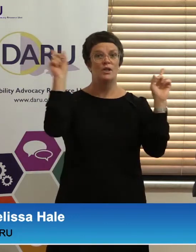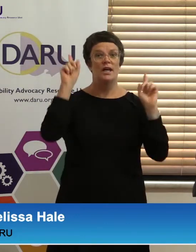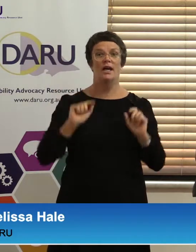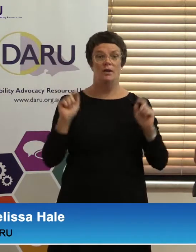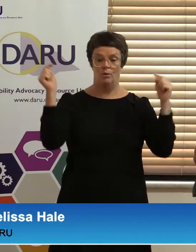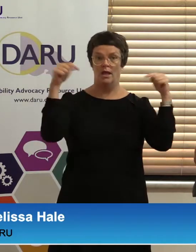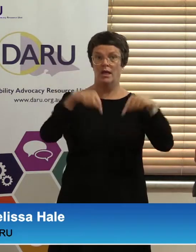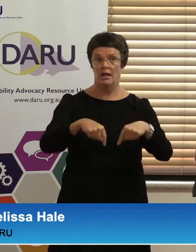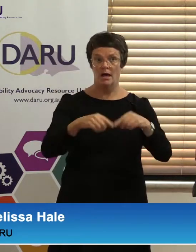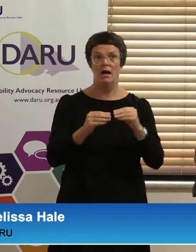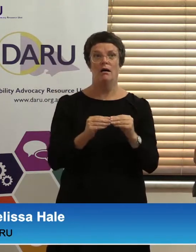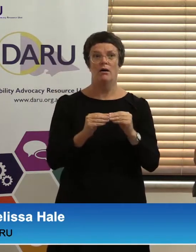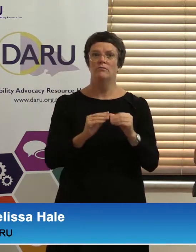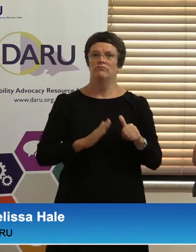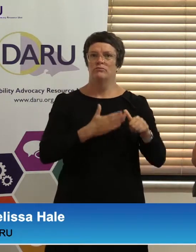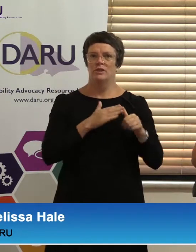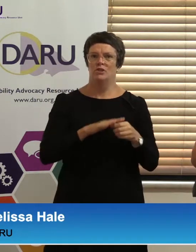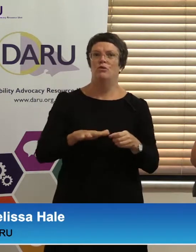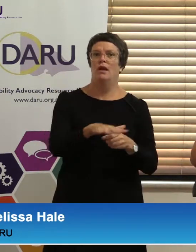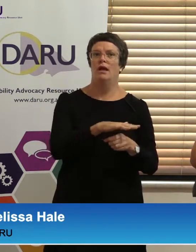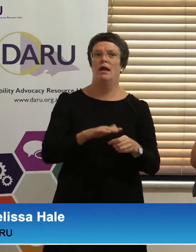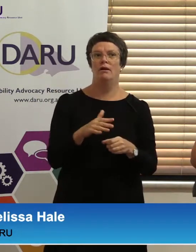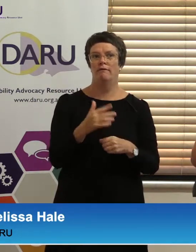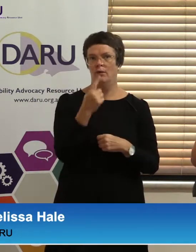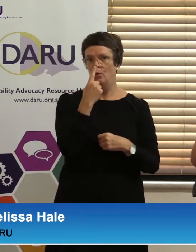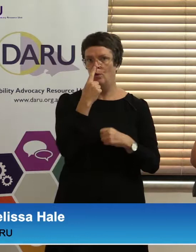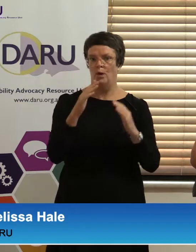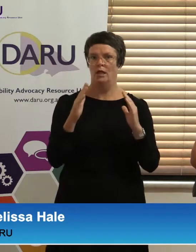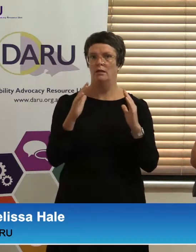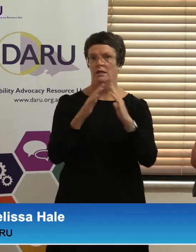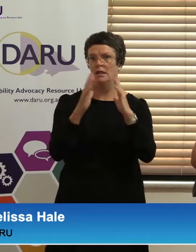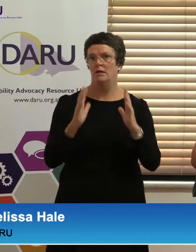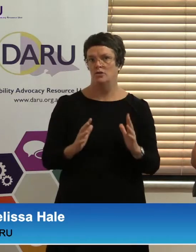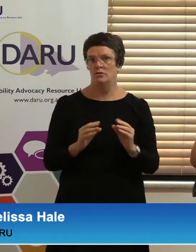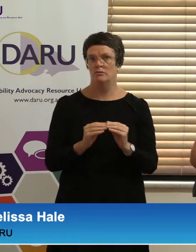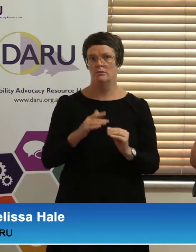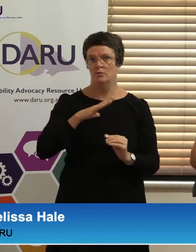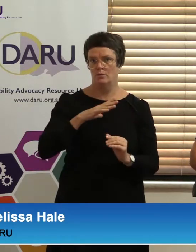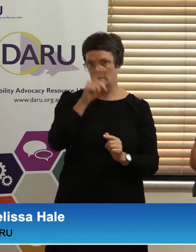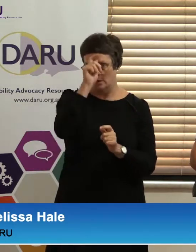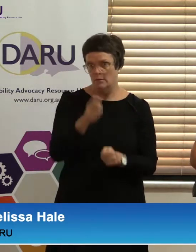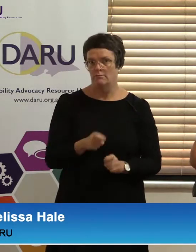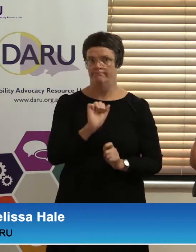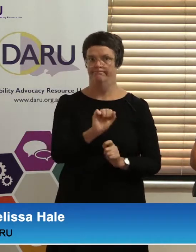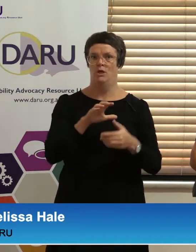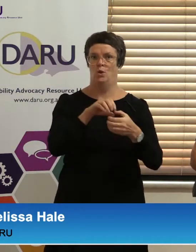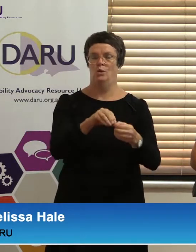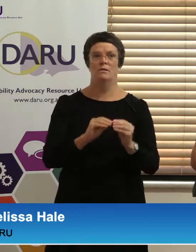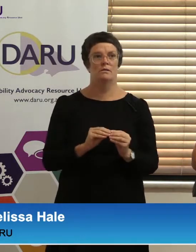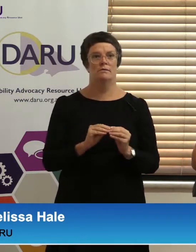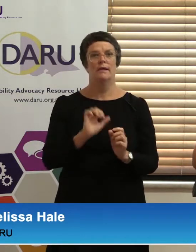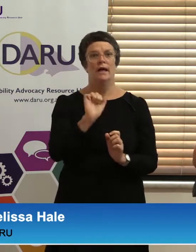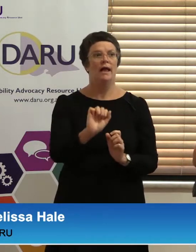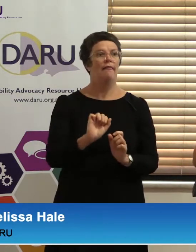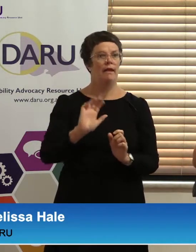traditional land of the Kulin Nation, and I wish to acknowledge them as traditional owners. I would also like to pay my respect to